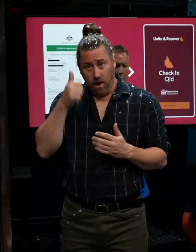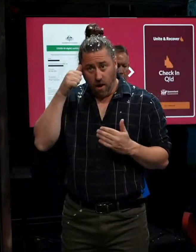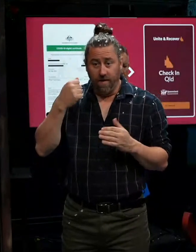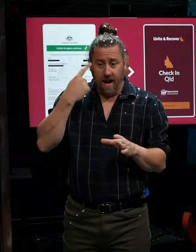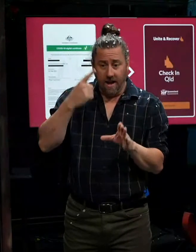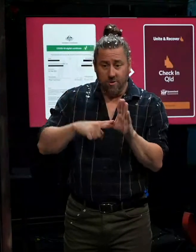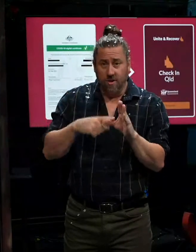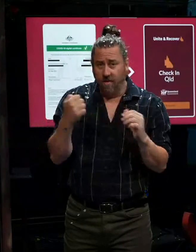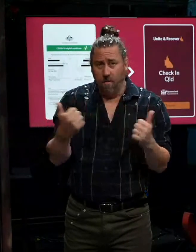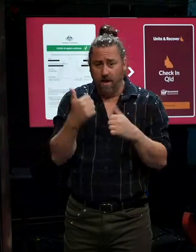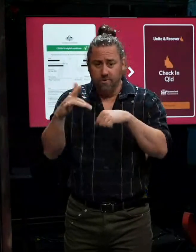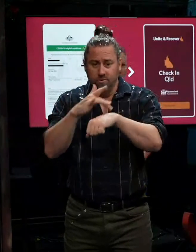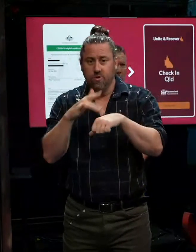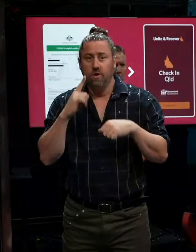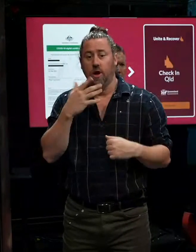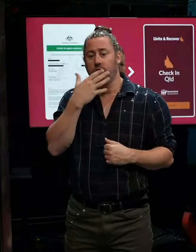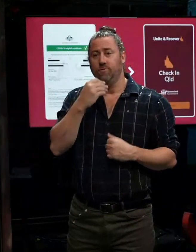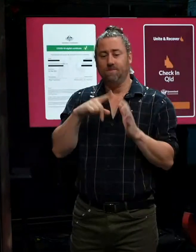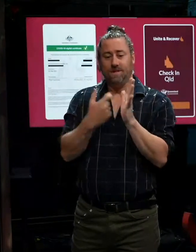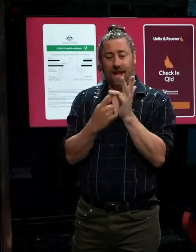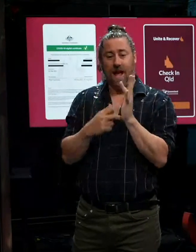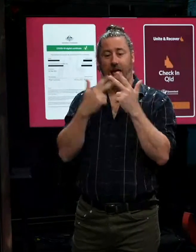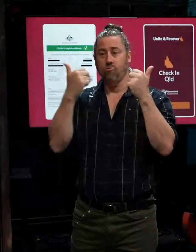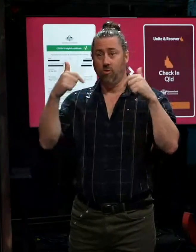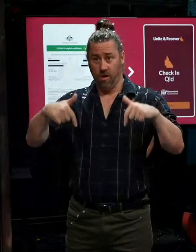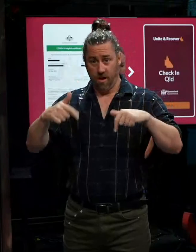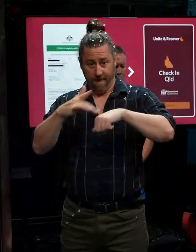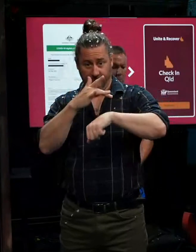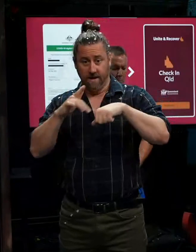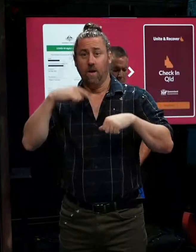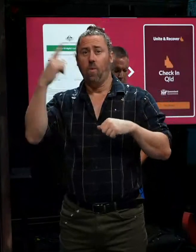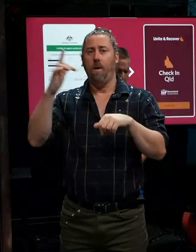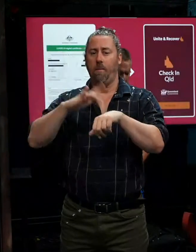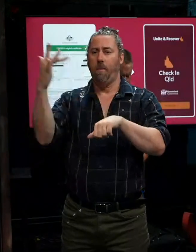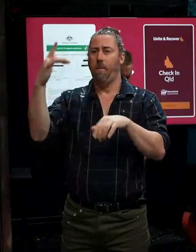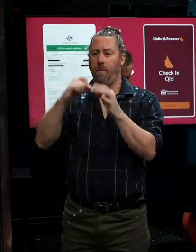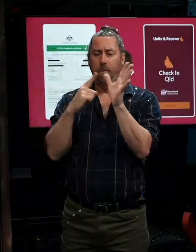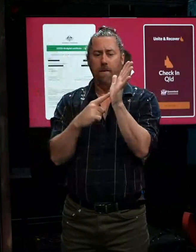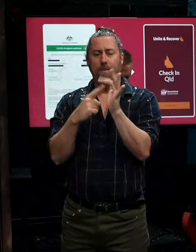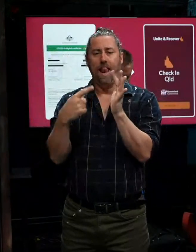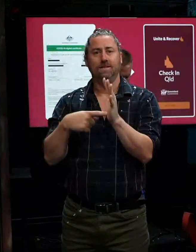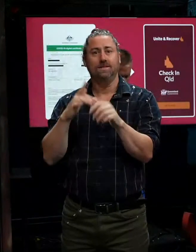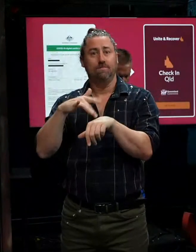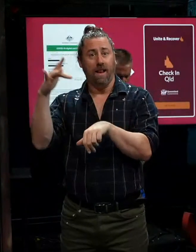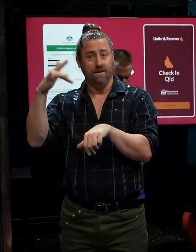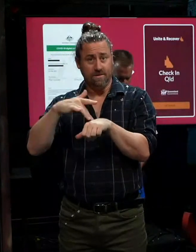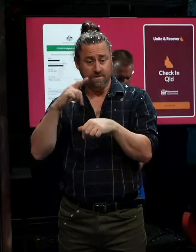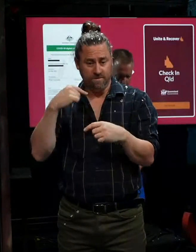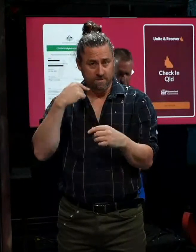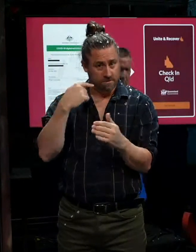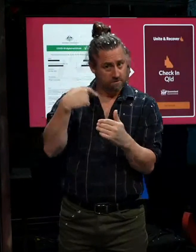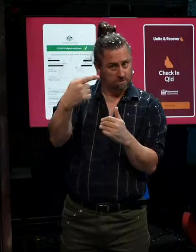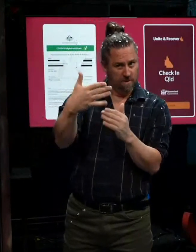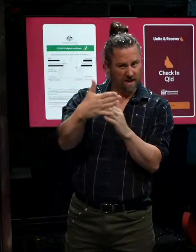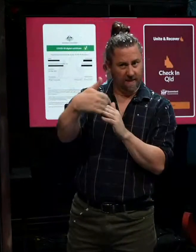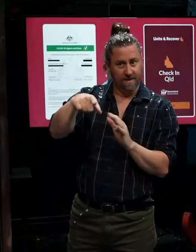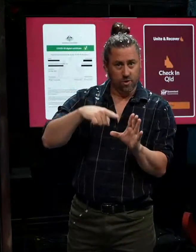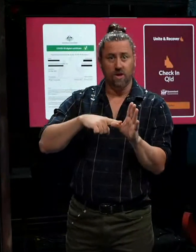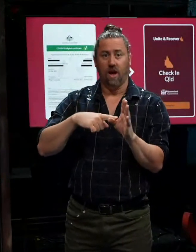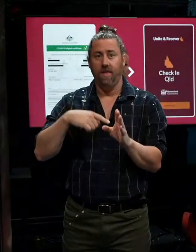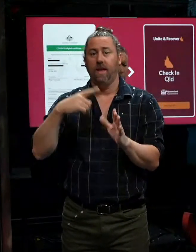forward. We come from Christmas Carol into the ballet later on the year, and then we've got a number of